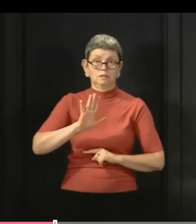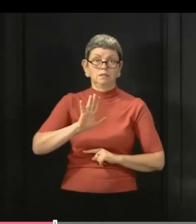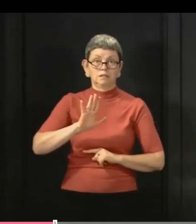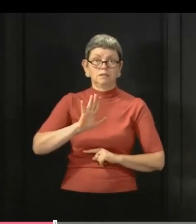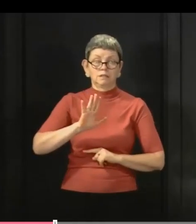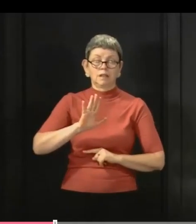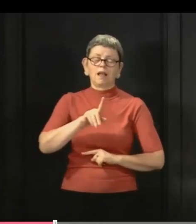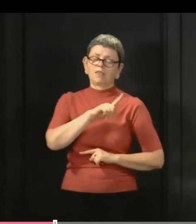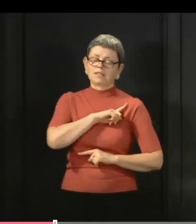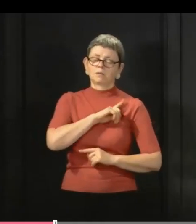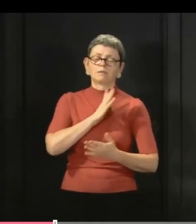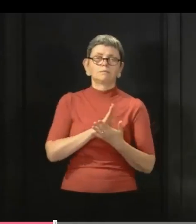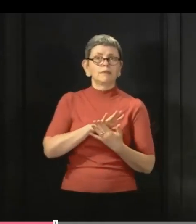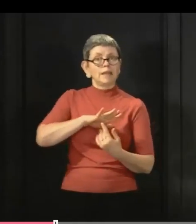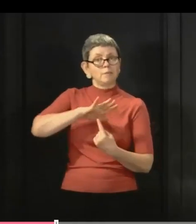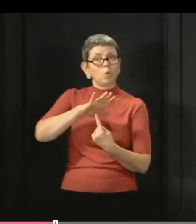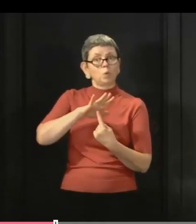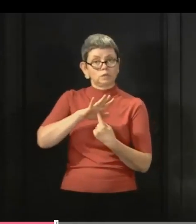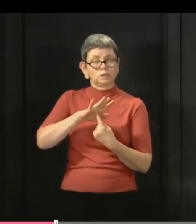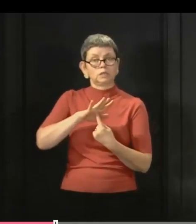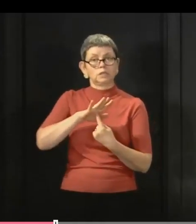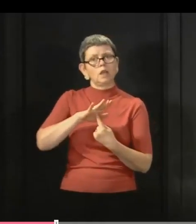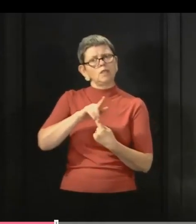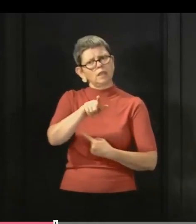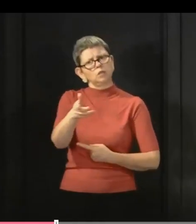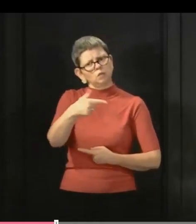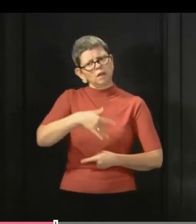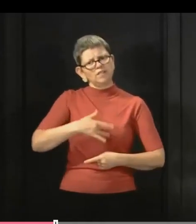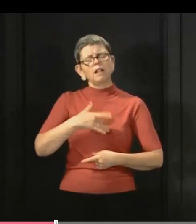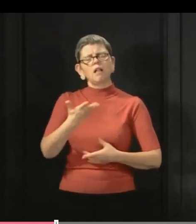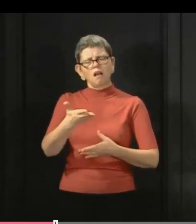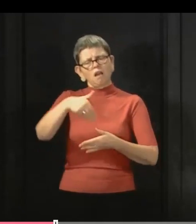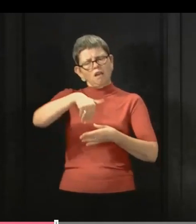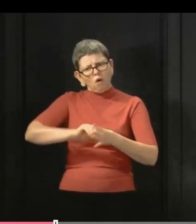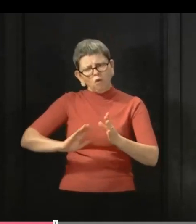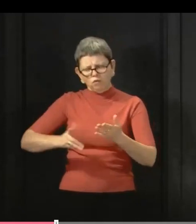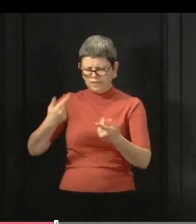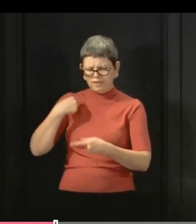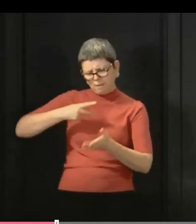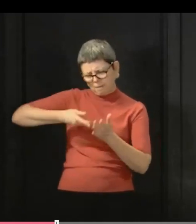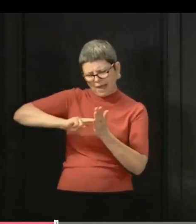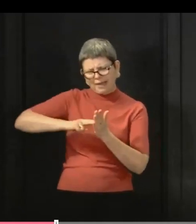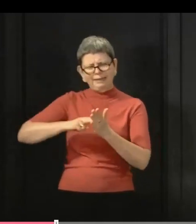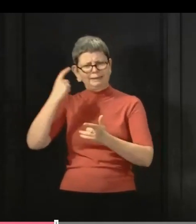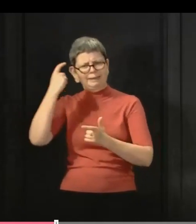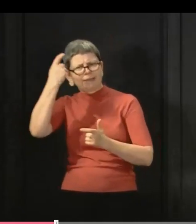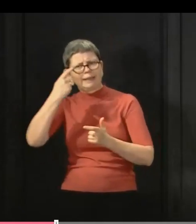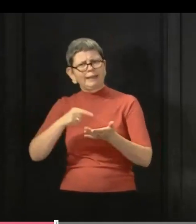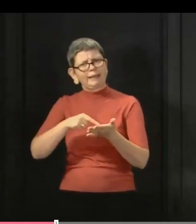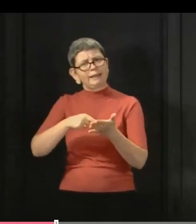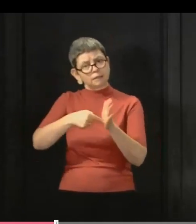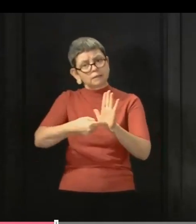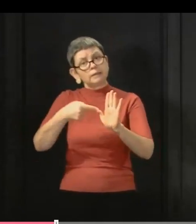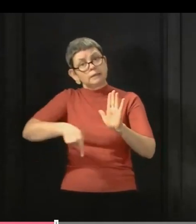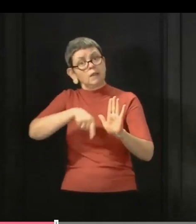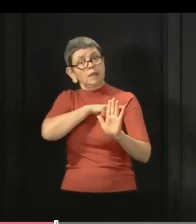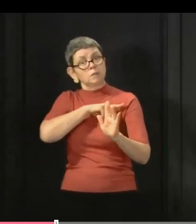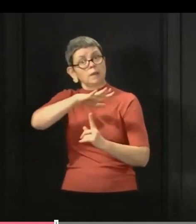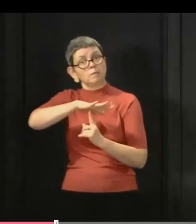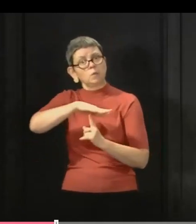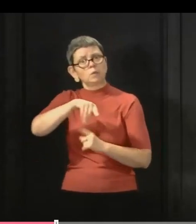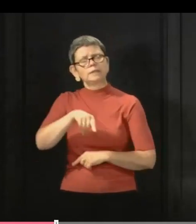is important that everybody feels part of this process. And it's important for me as First Minister, in contrast to